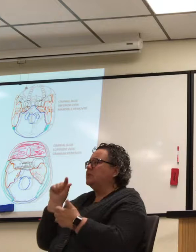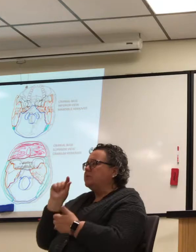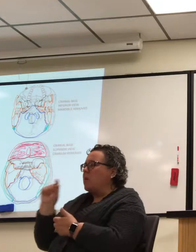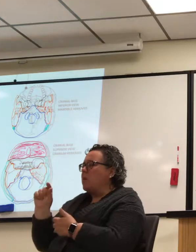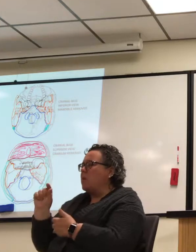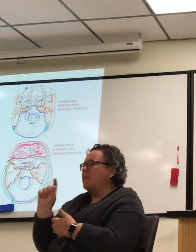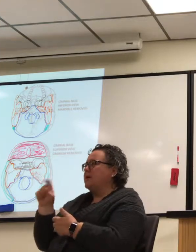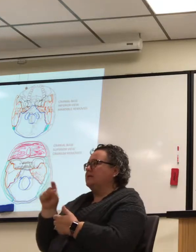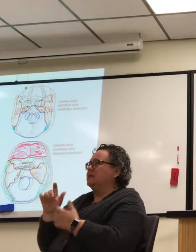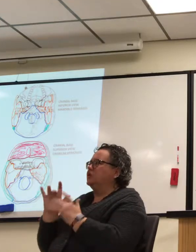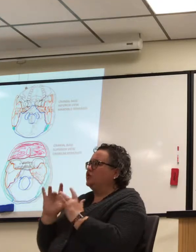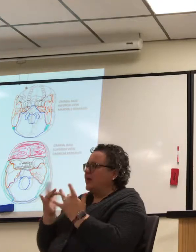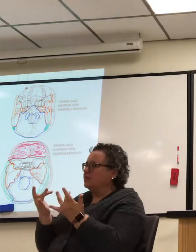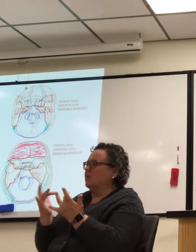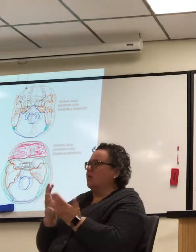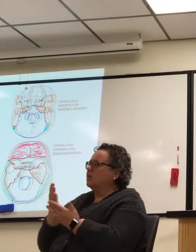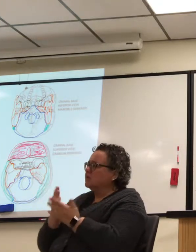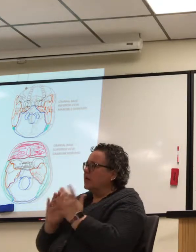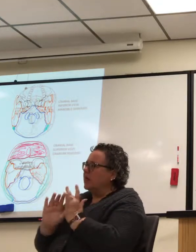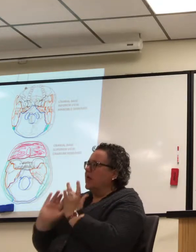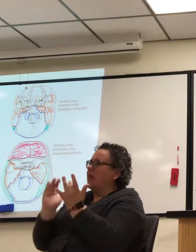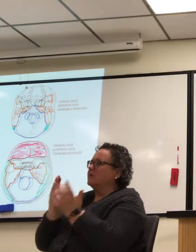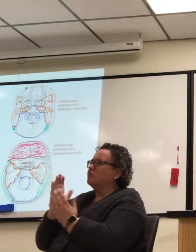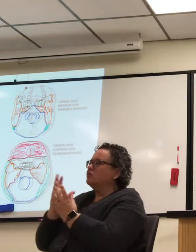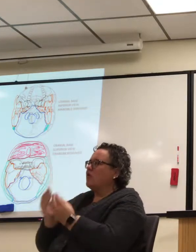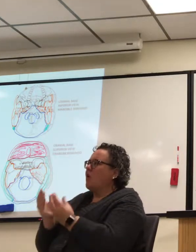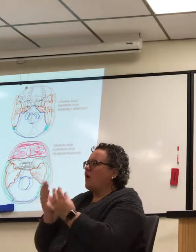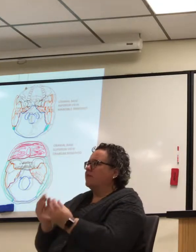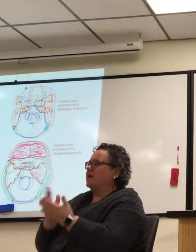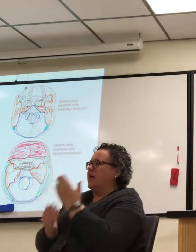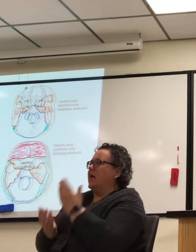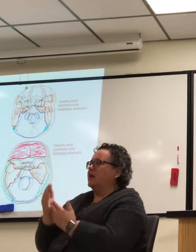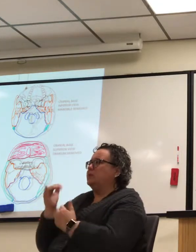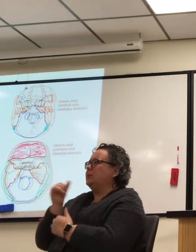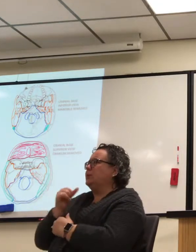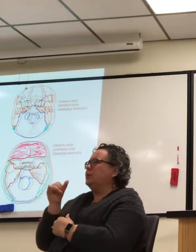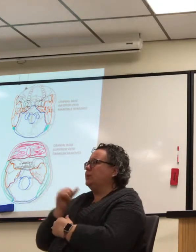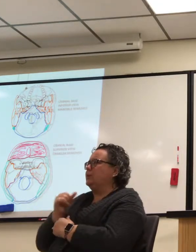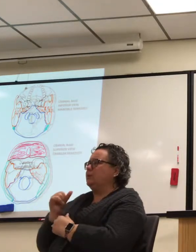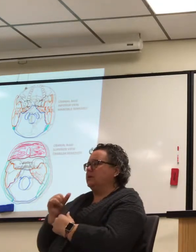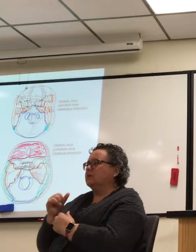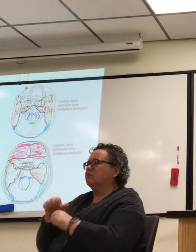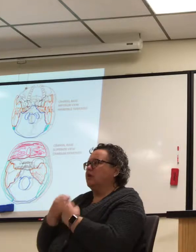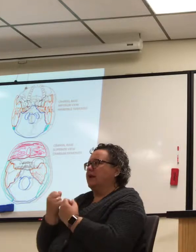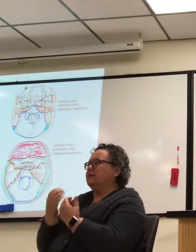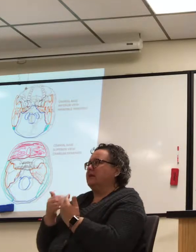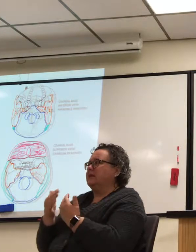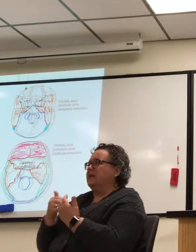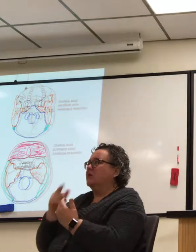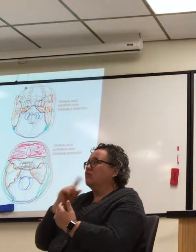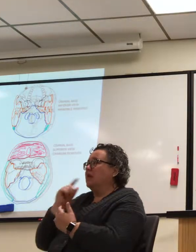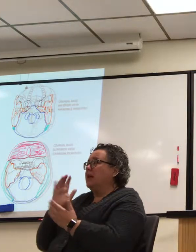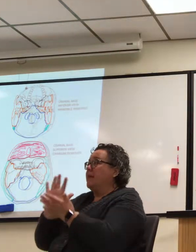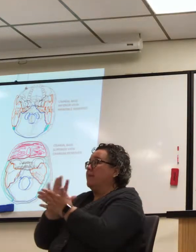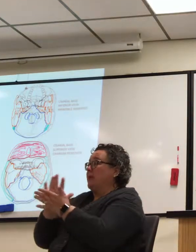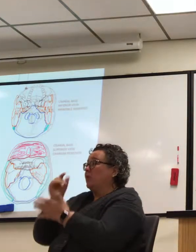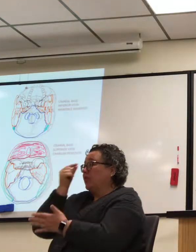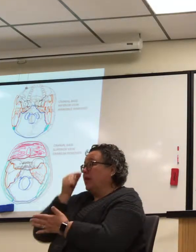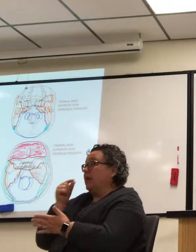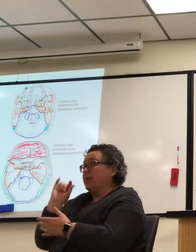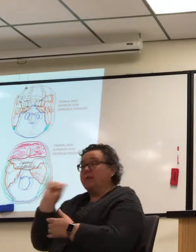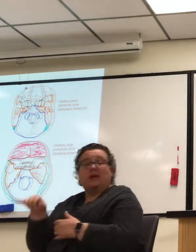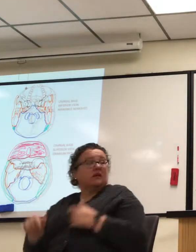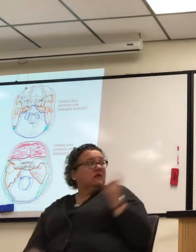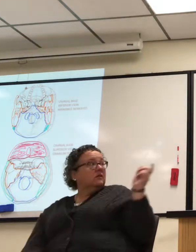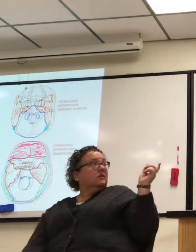very gentle hands. And oof, so delicate. Paper thin bone. That's how big it is.